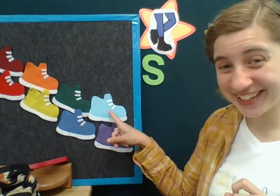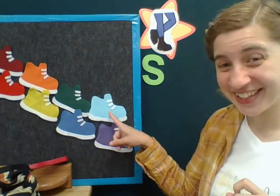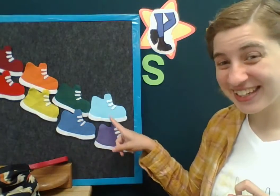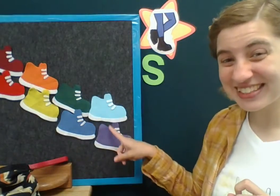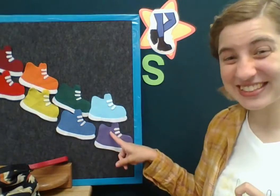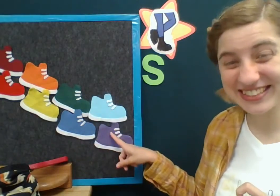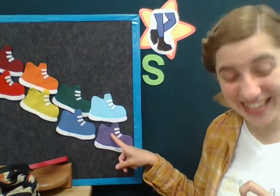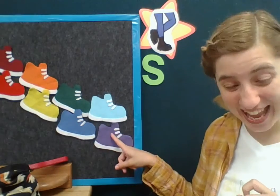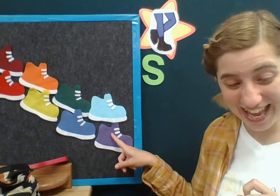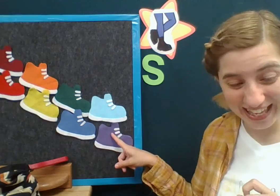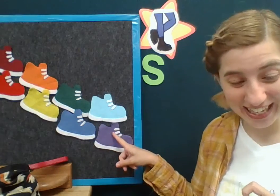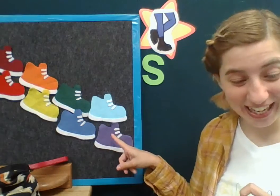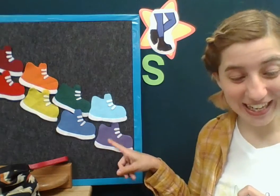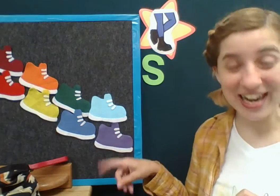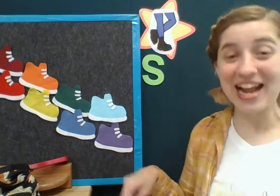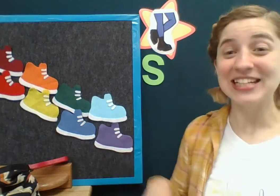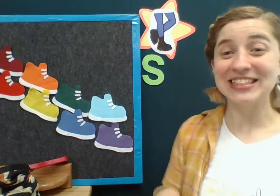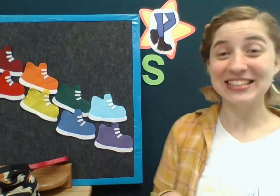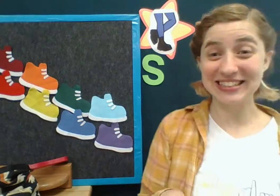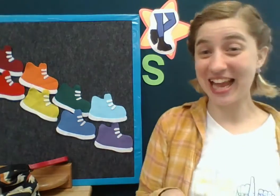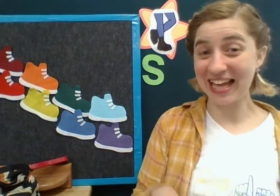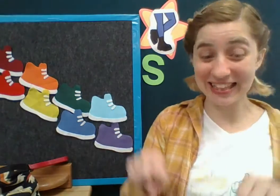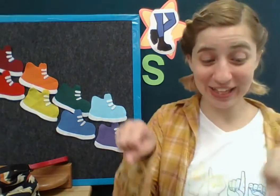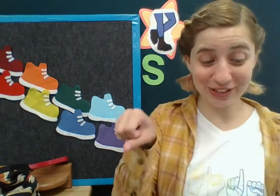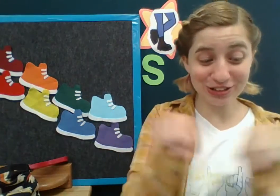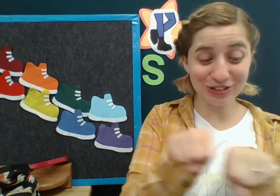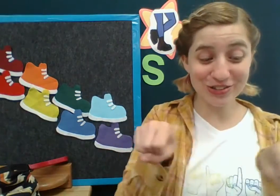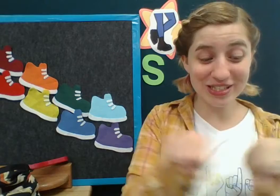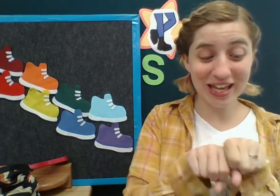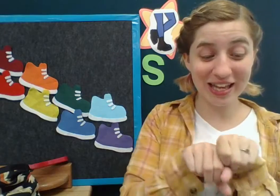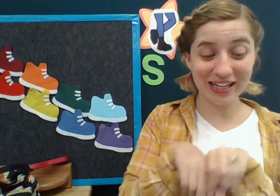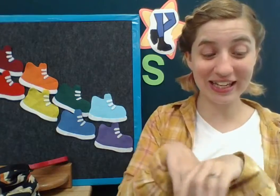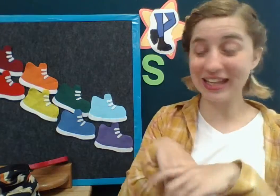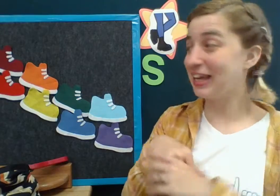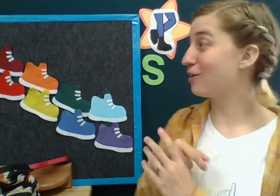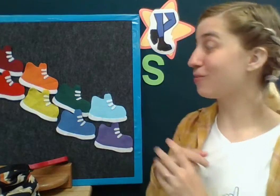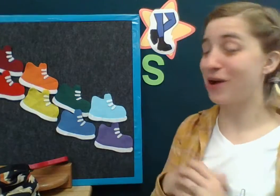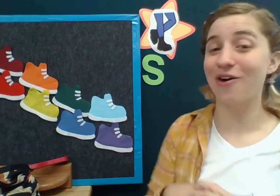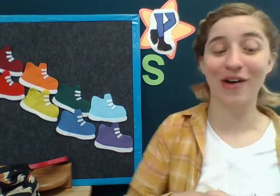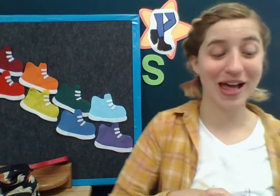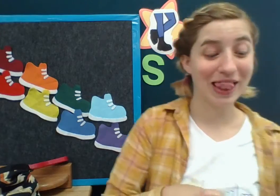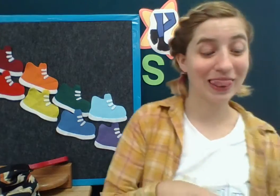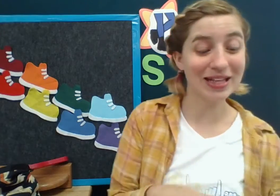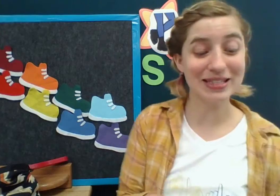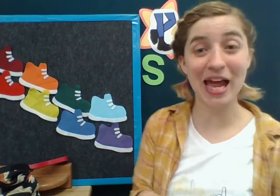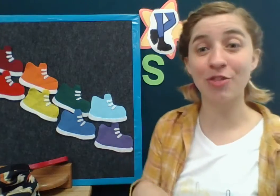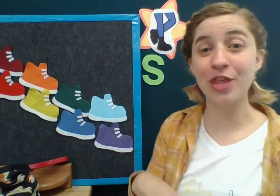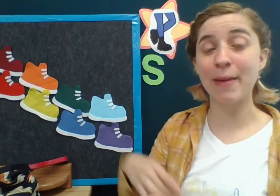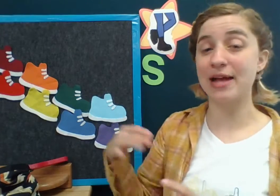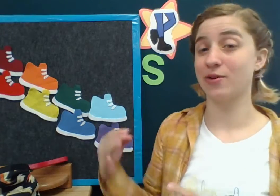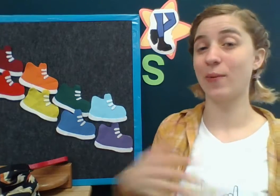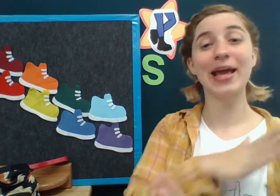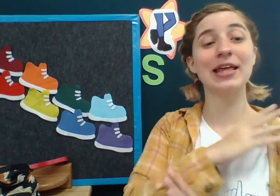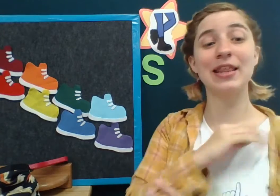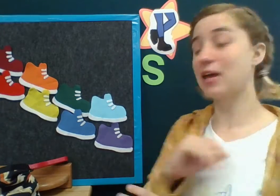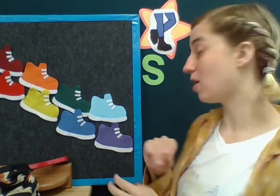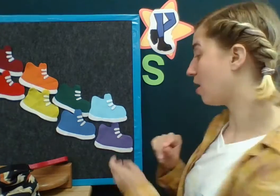9, 10. 10 little shoes, neat in a row. Let's count them as away they go.